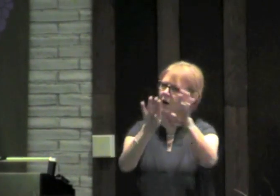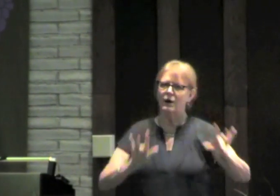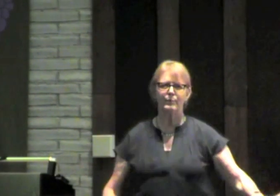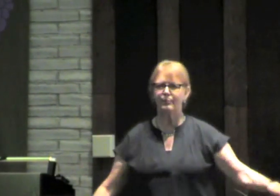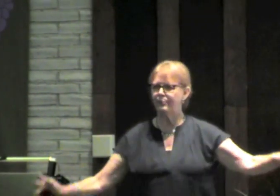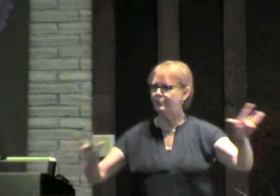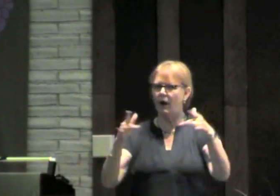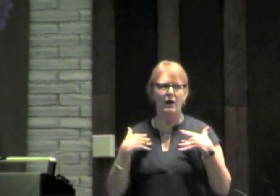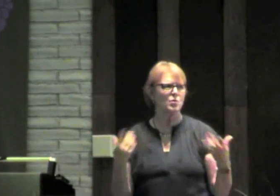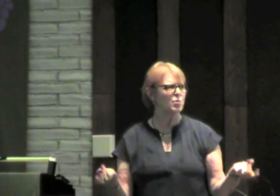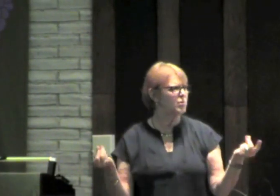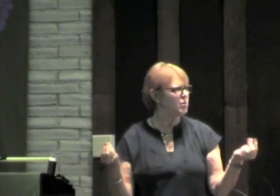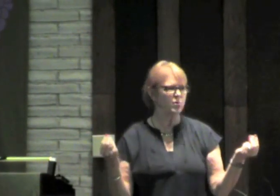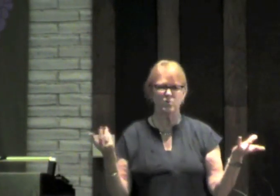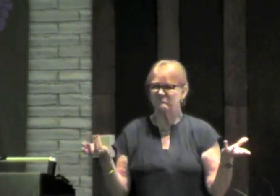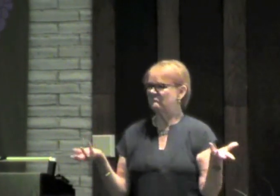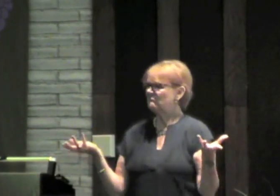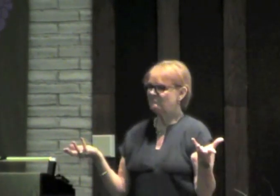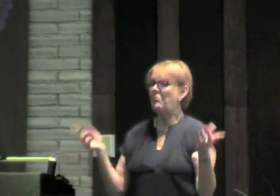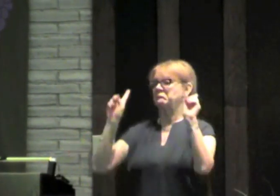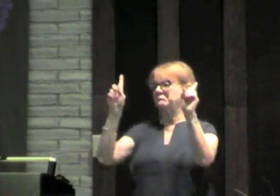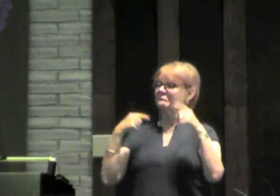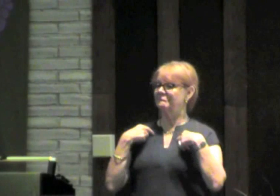And on the Jewish Sabbath at sundown, everything closes.